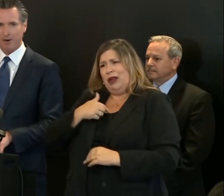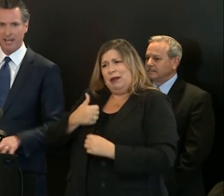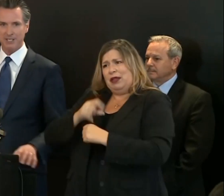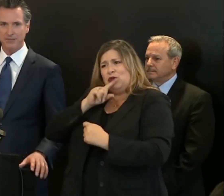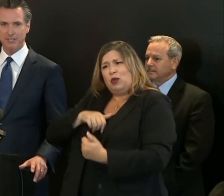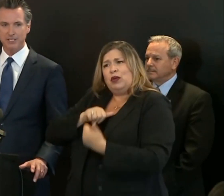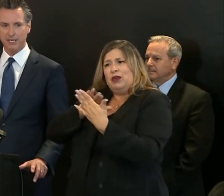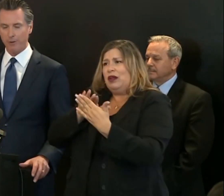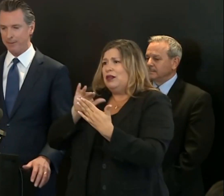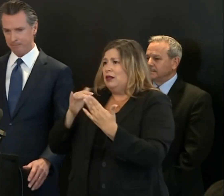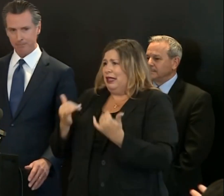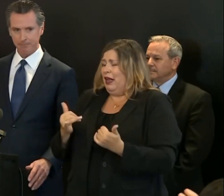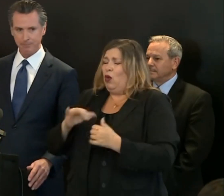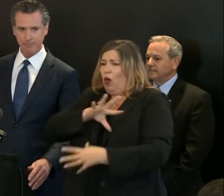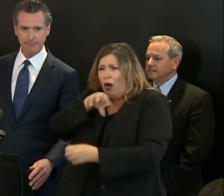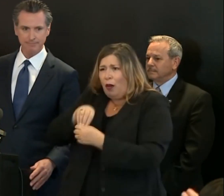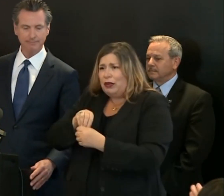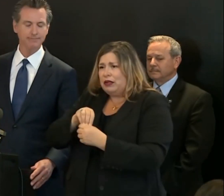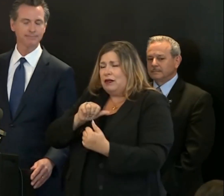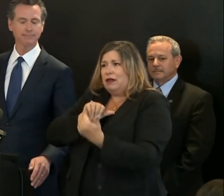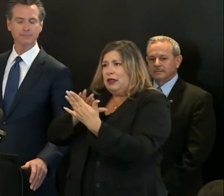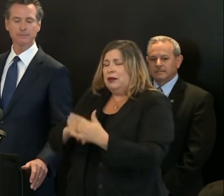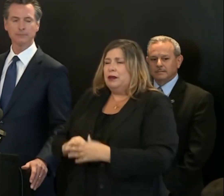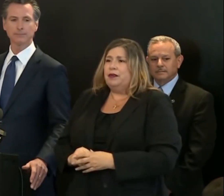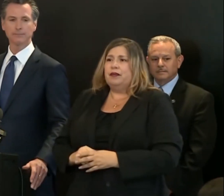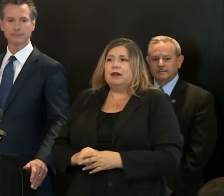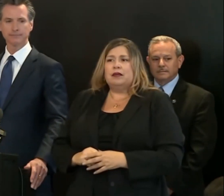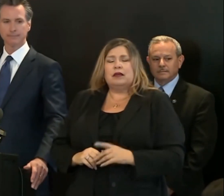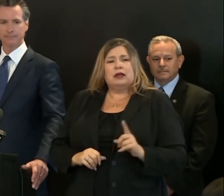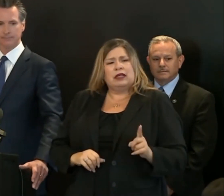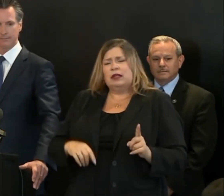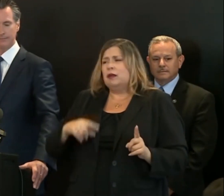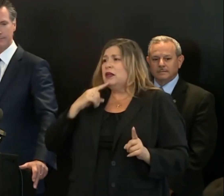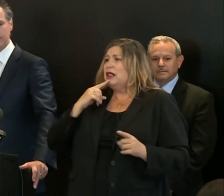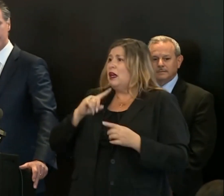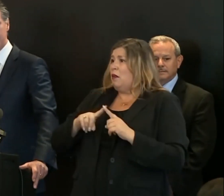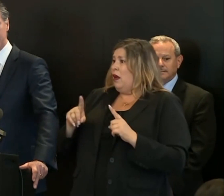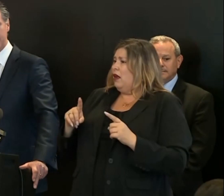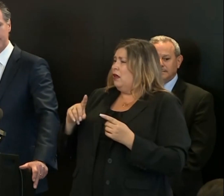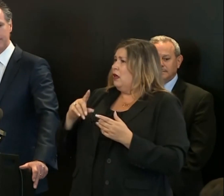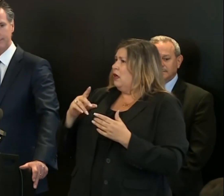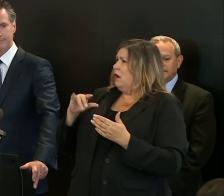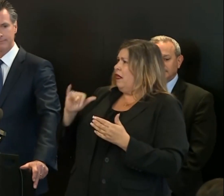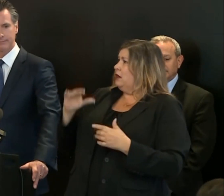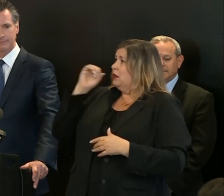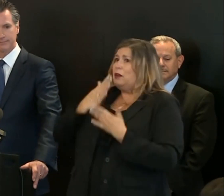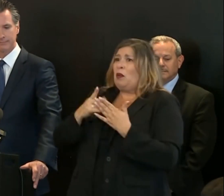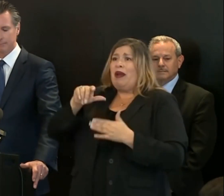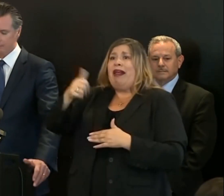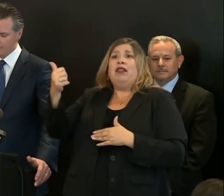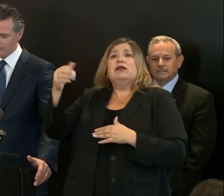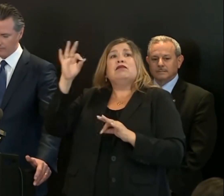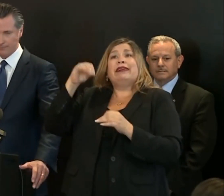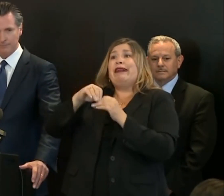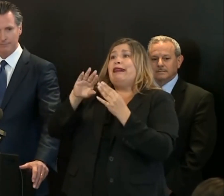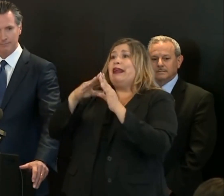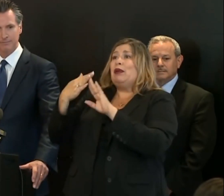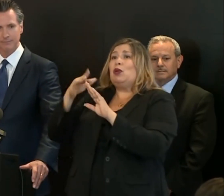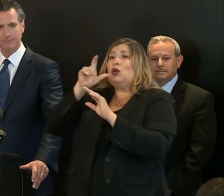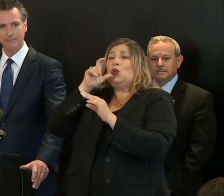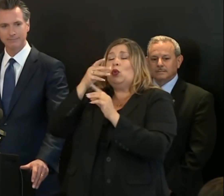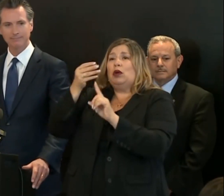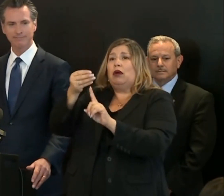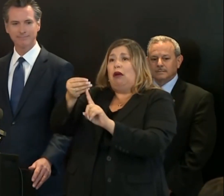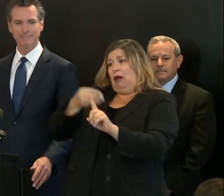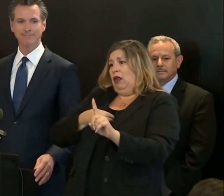in a comprehensive and detailed way. But this is under the assumption that someone else in this community transmitted this disease to that individual. We don't know who